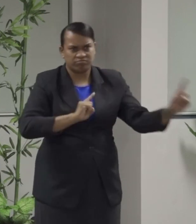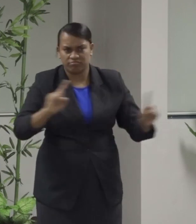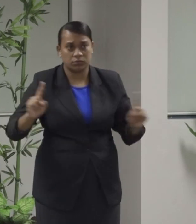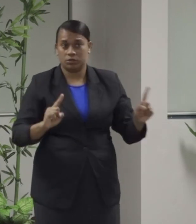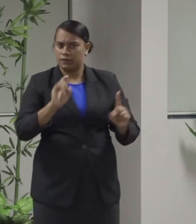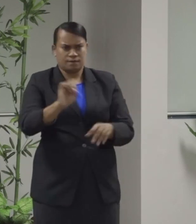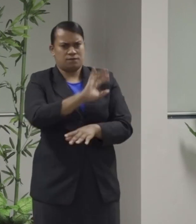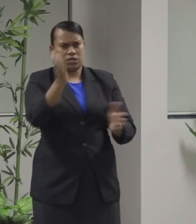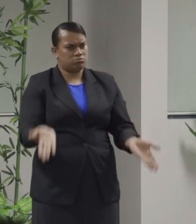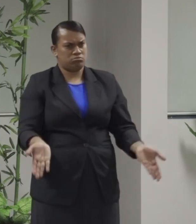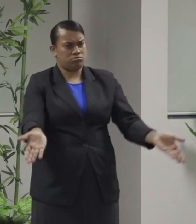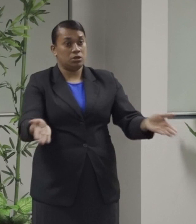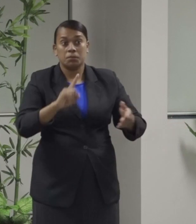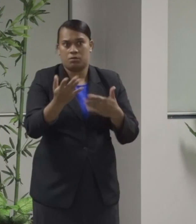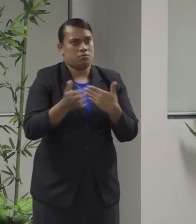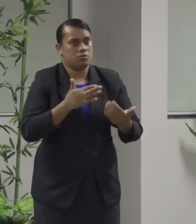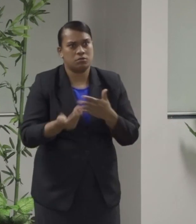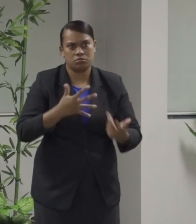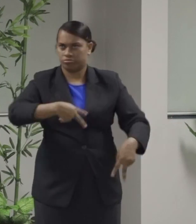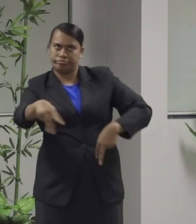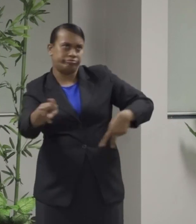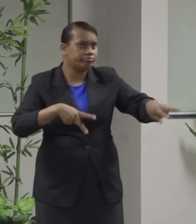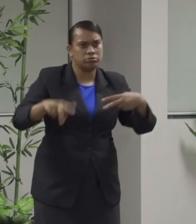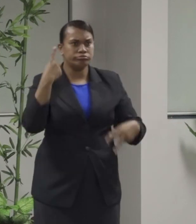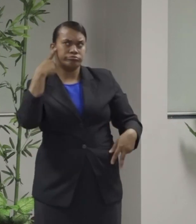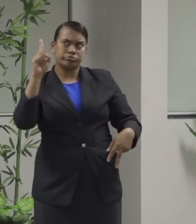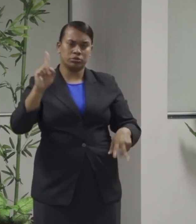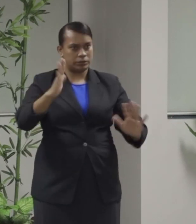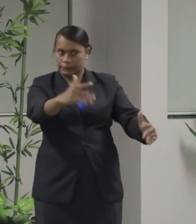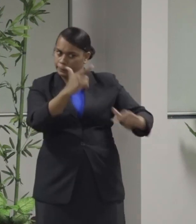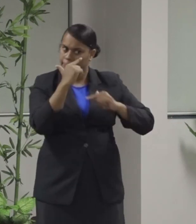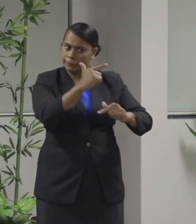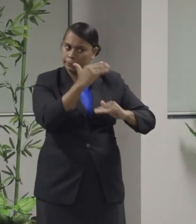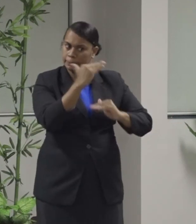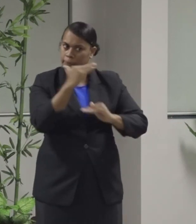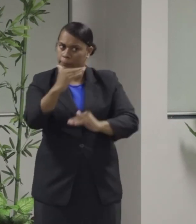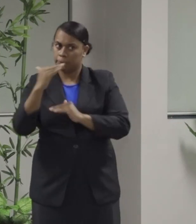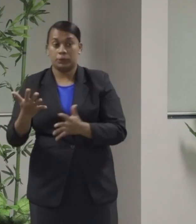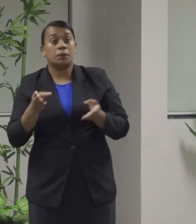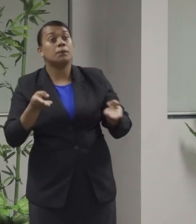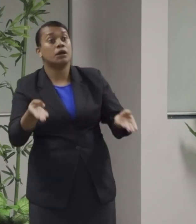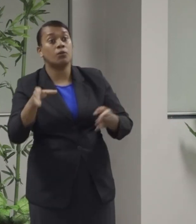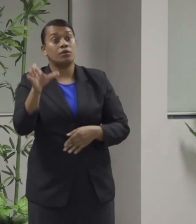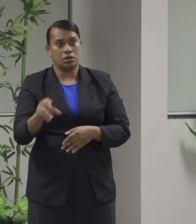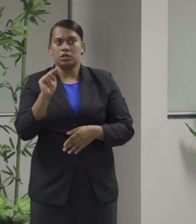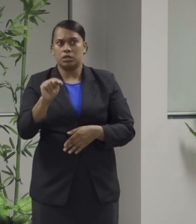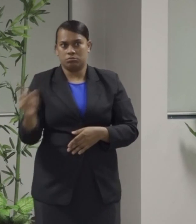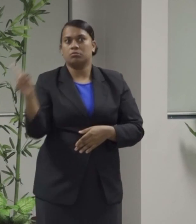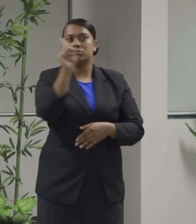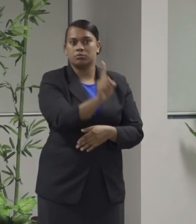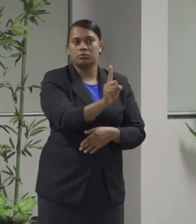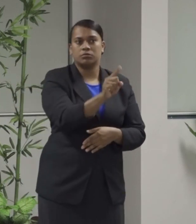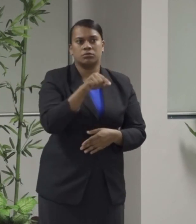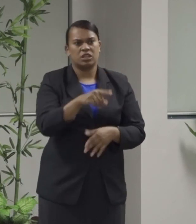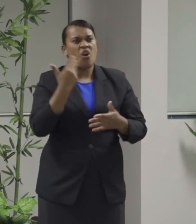movement. For example, if the baker needs to get to the bakery to start kneading the dough at 2 o'clock in the morning, he